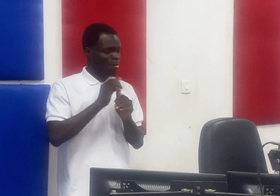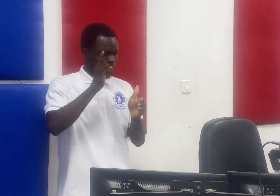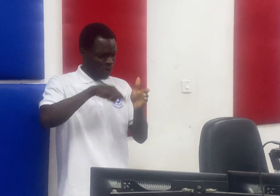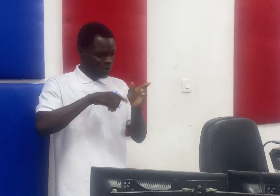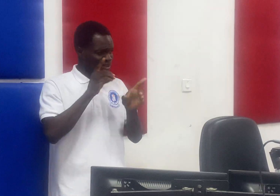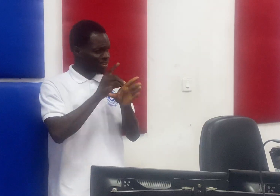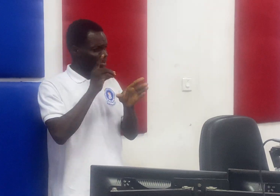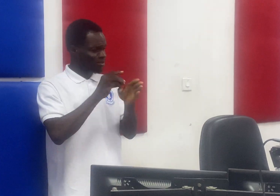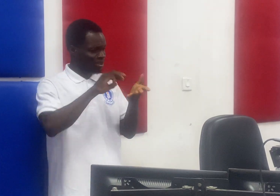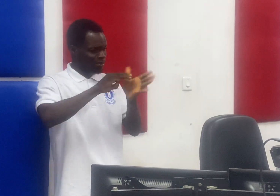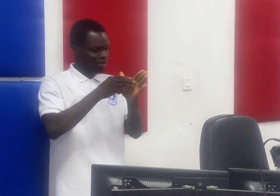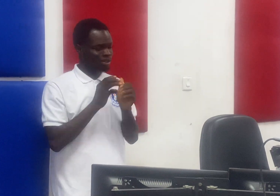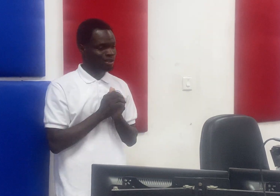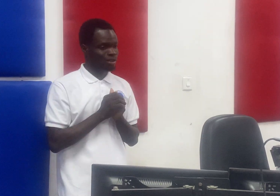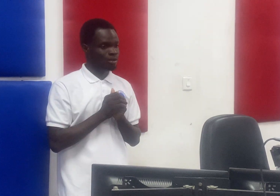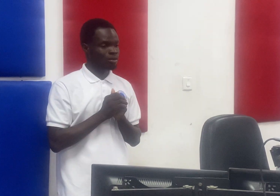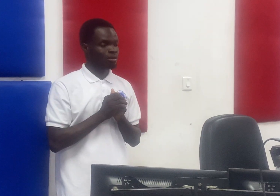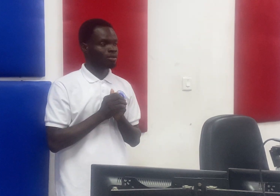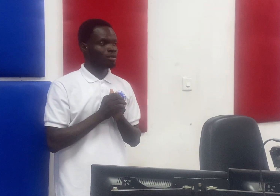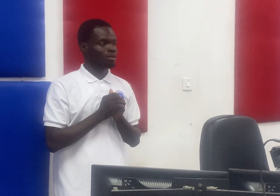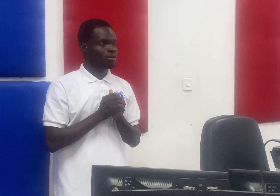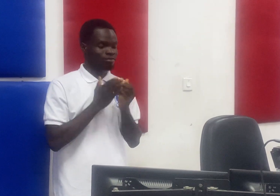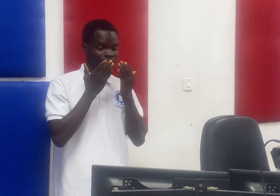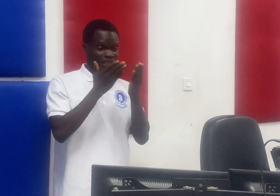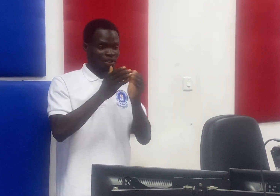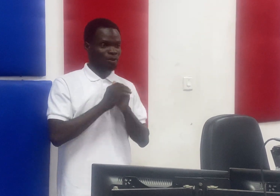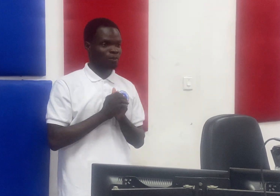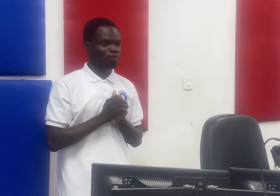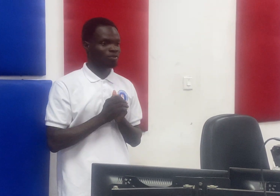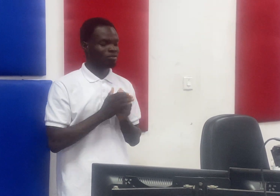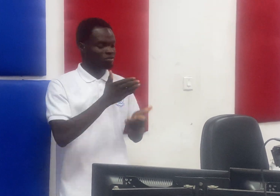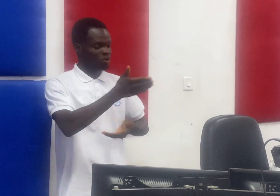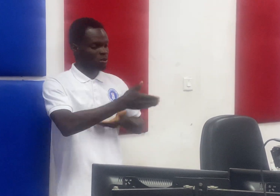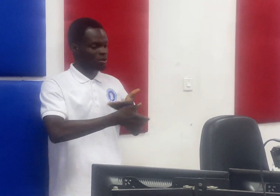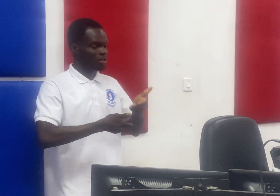means. Thank you very much. You're welcome. We have